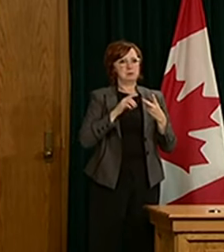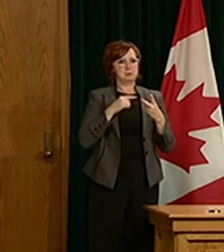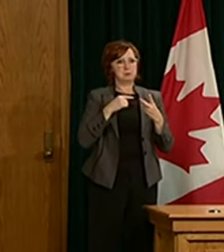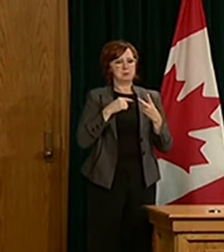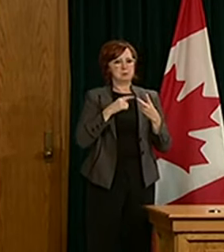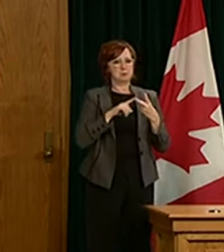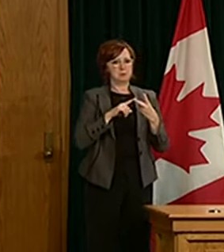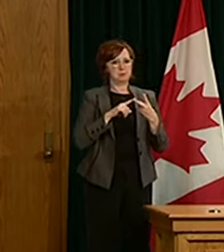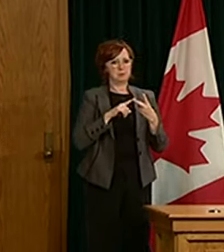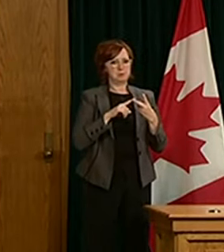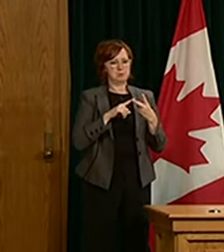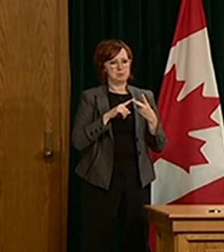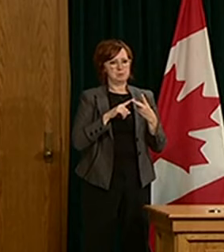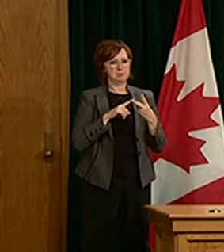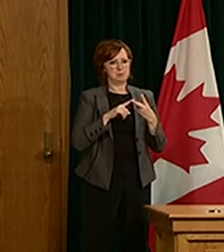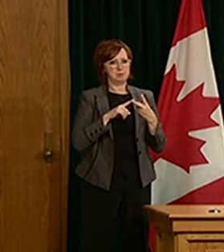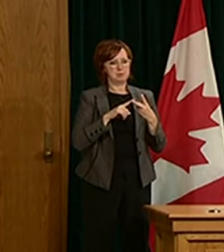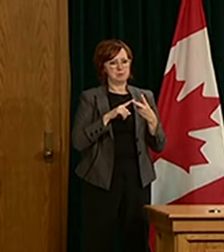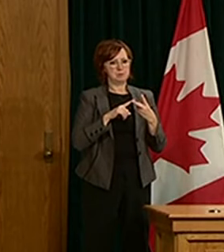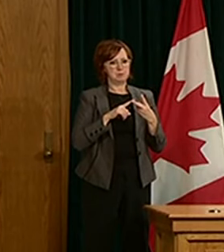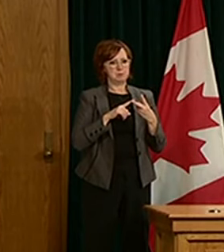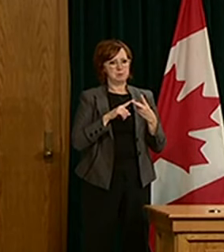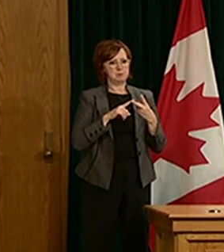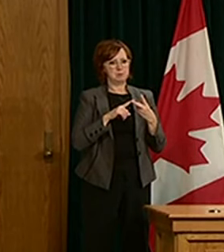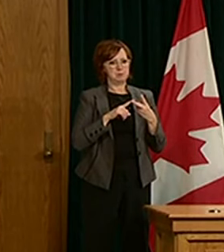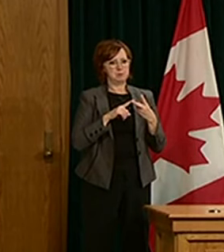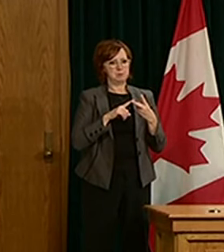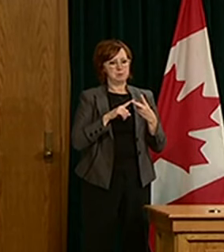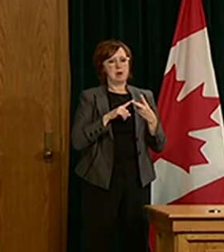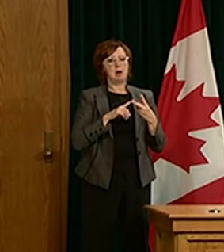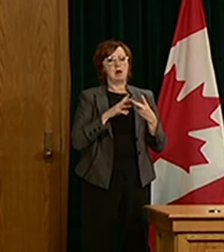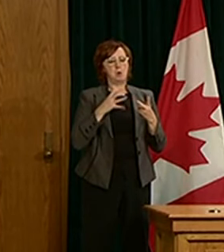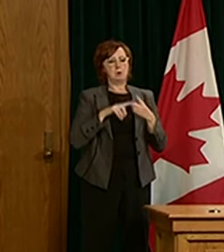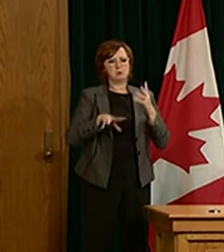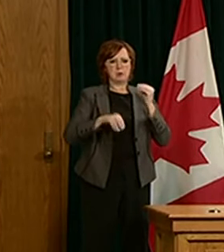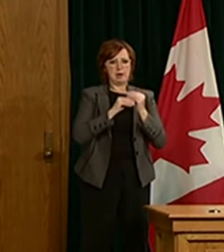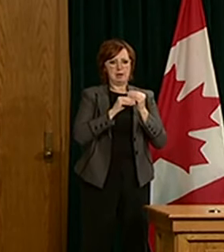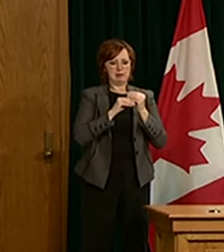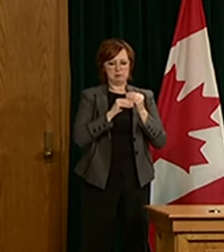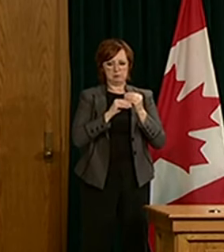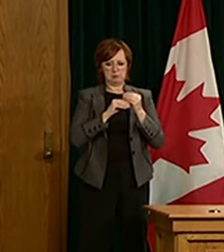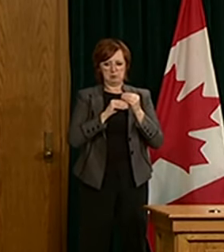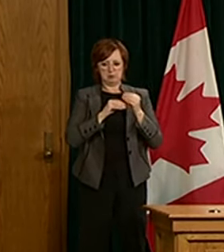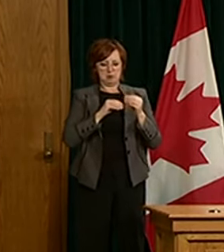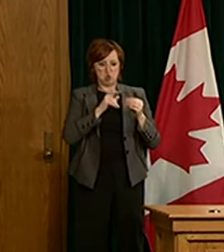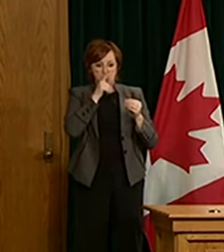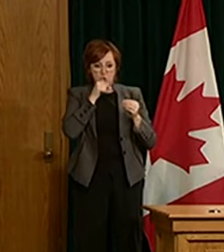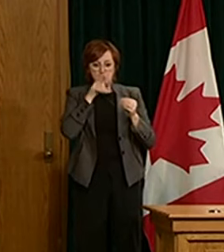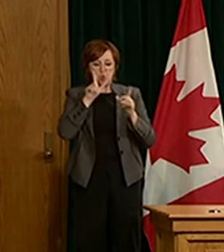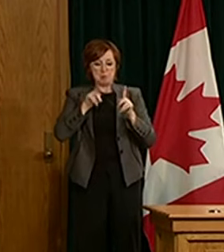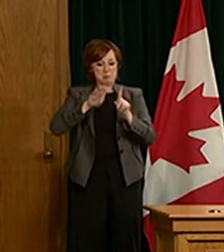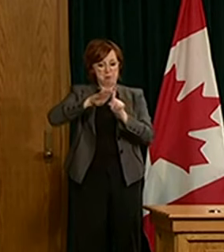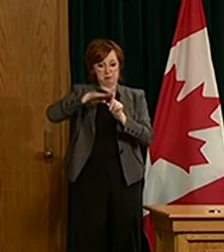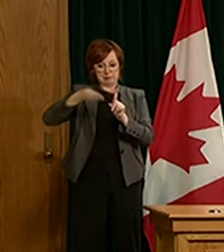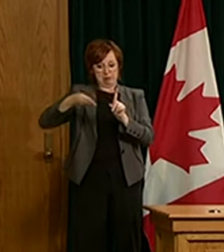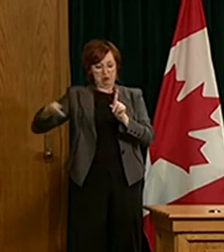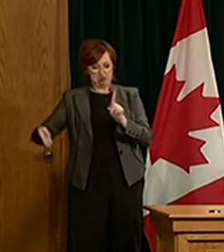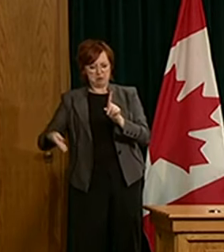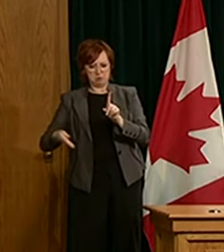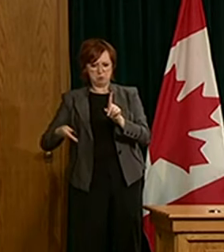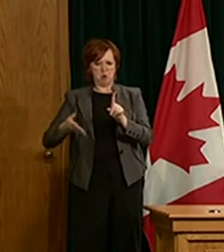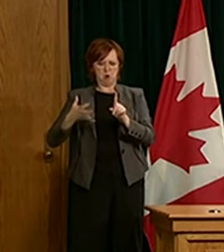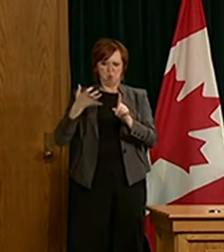to look at ways of incorporating some of the chronic diseases that we know have been associated with higher mortality to go into the model. It